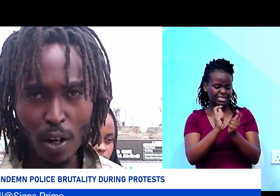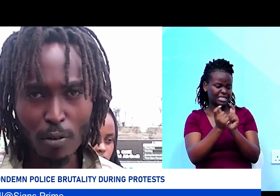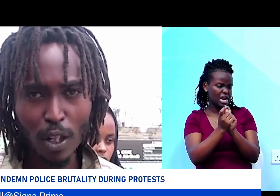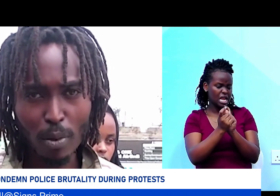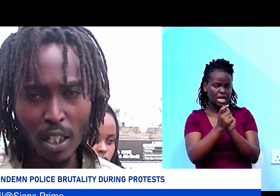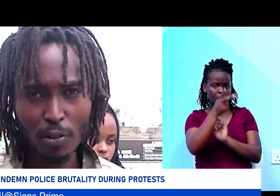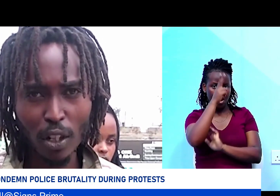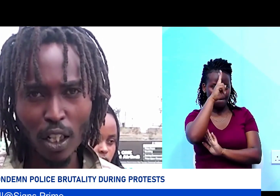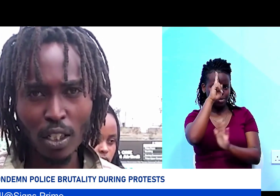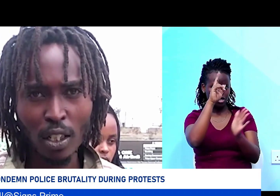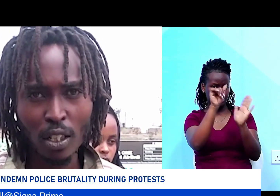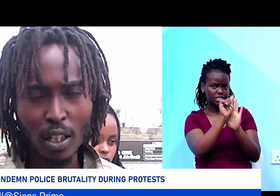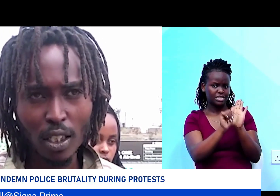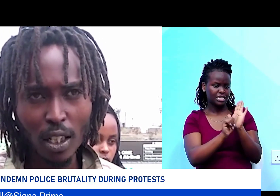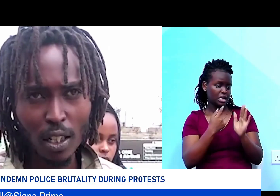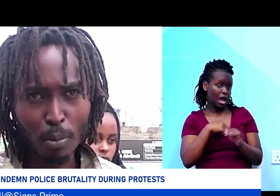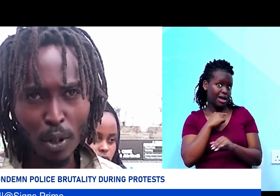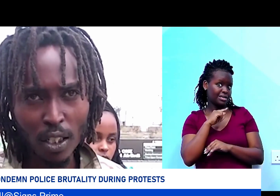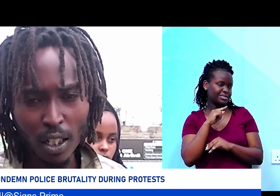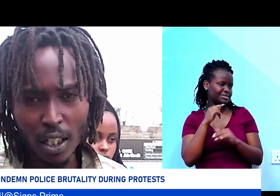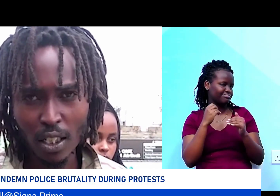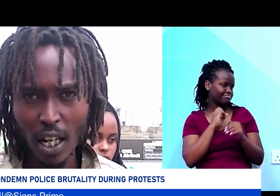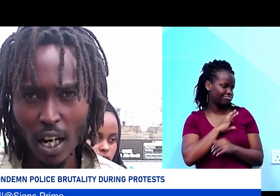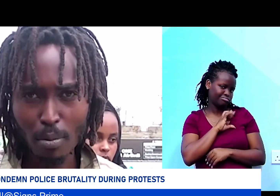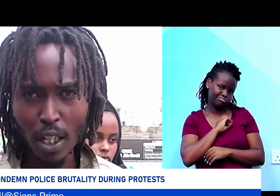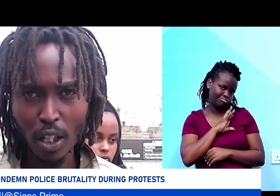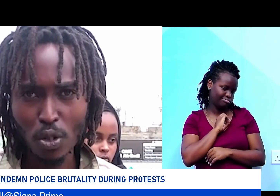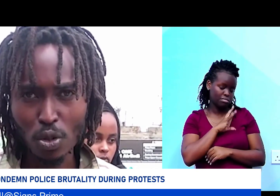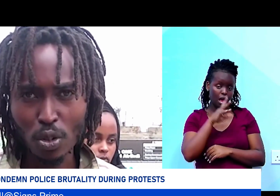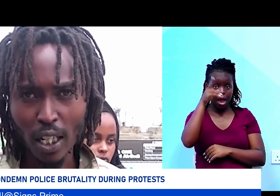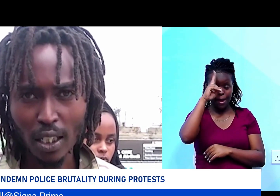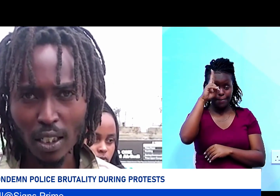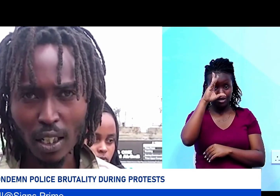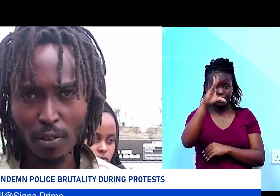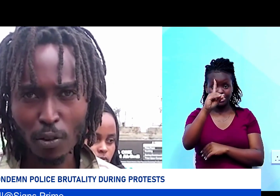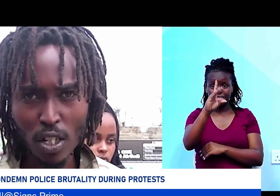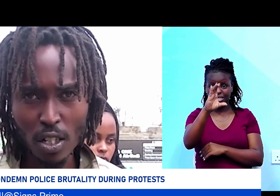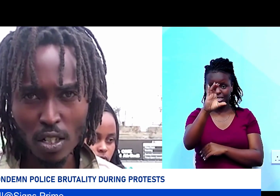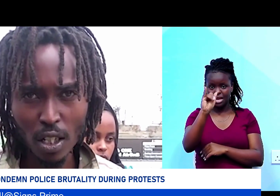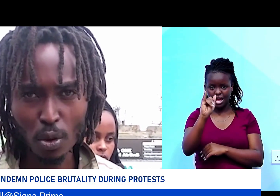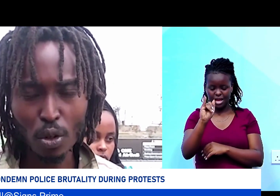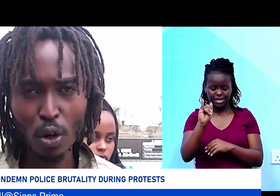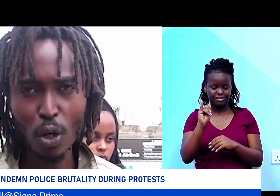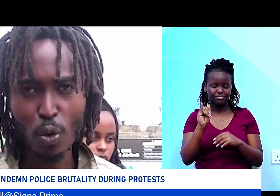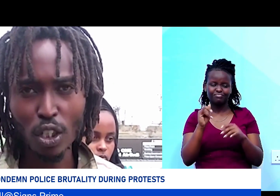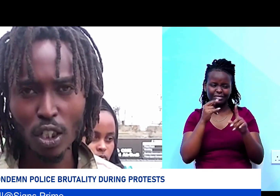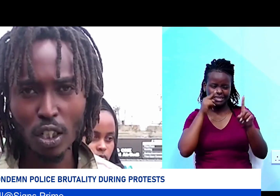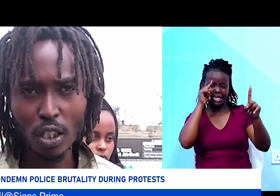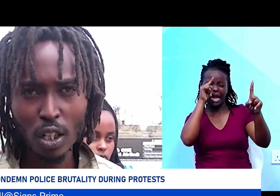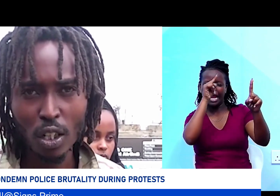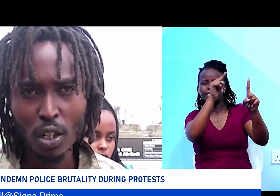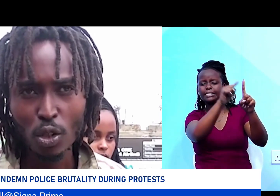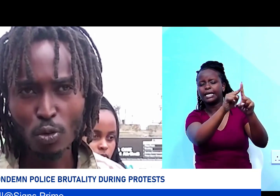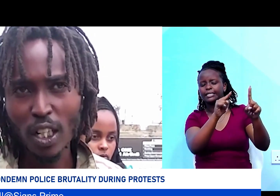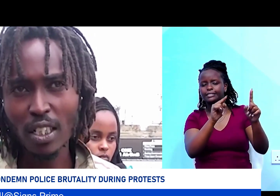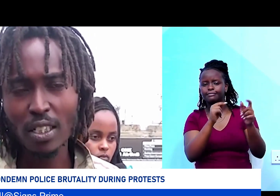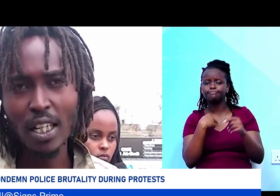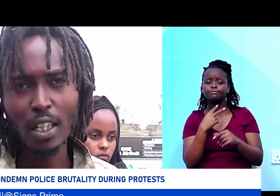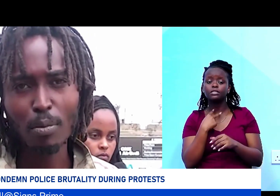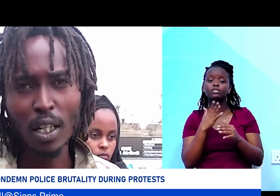are very much afraid that the police and the DCI are being used to target voices that only won't change. So for us as Laikipia